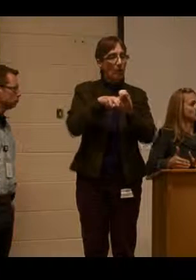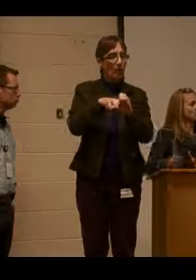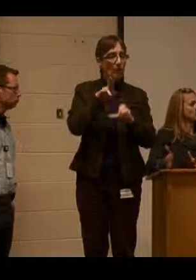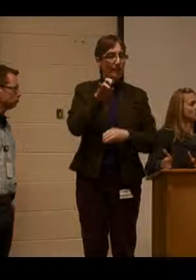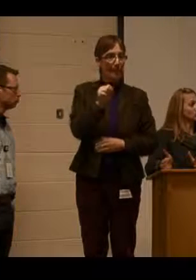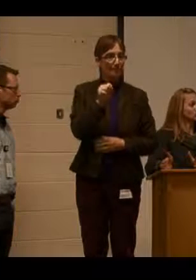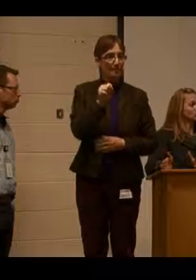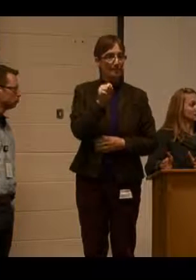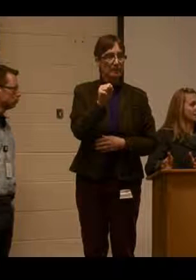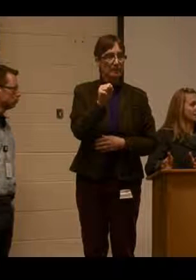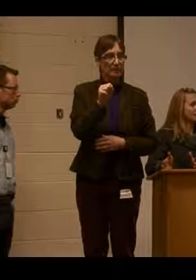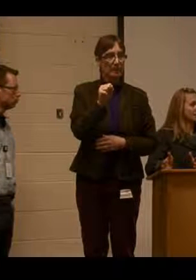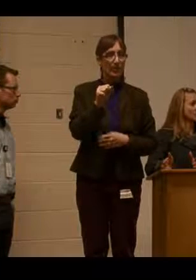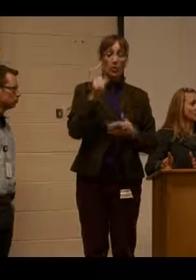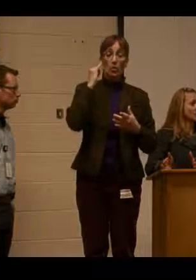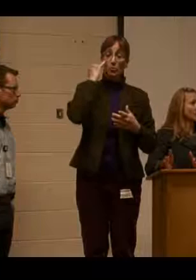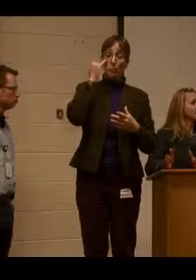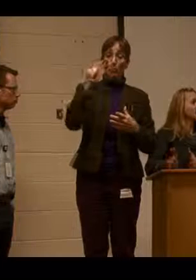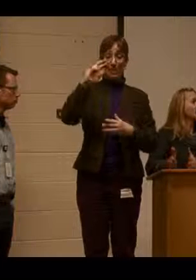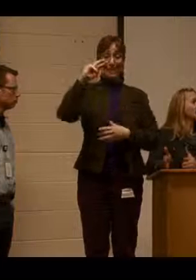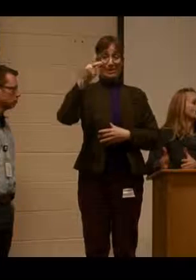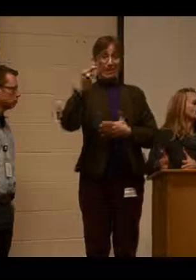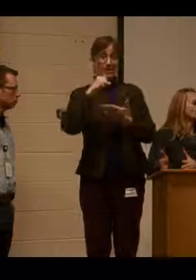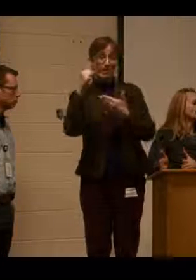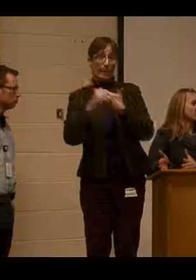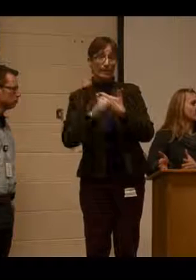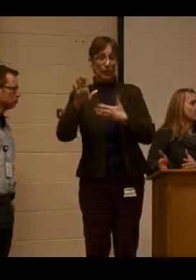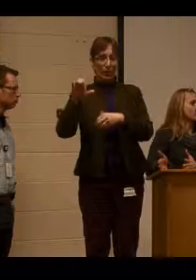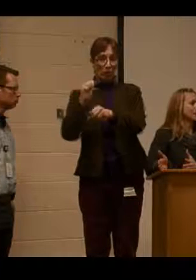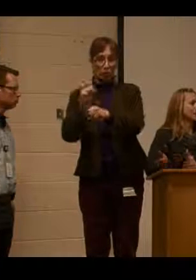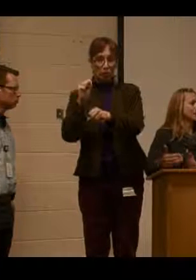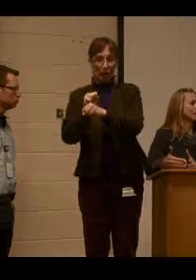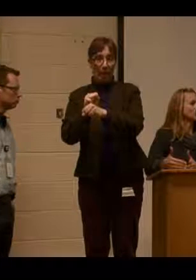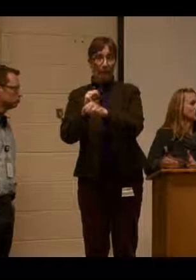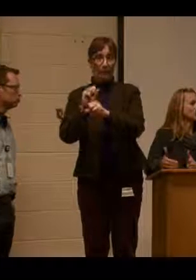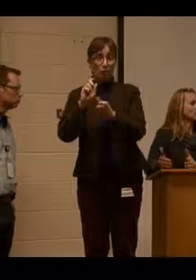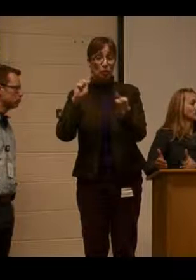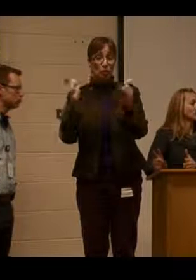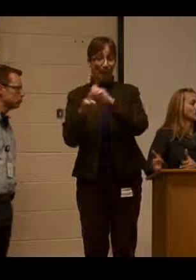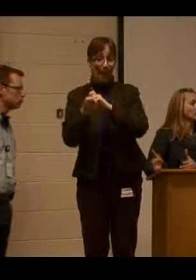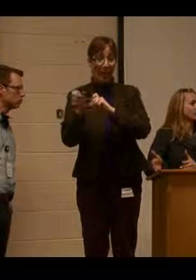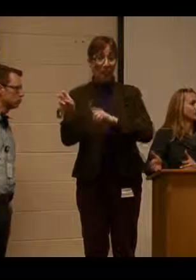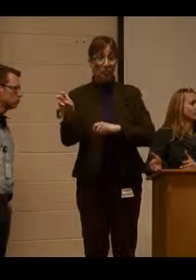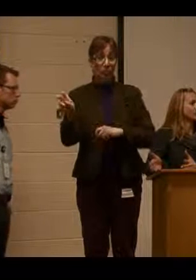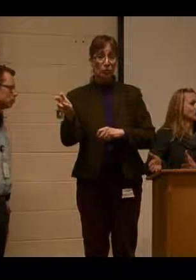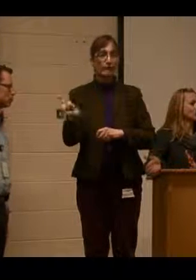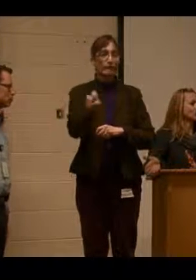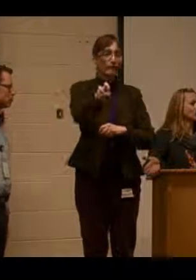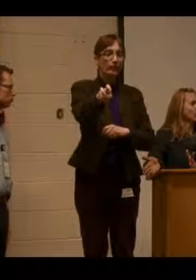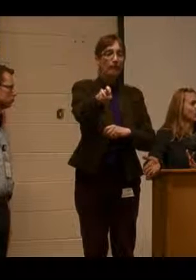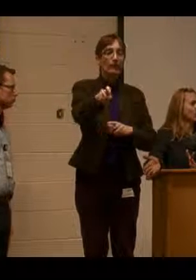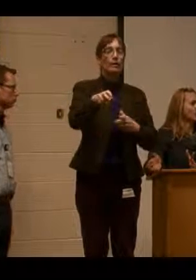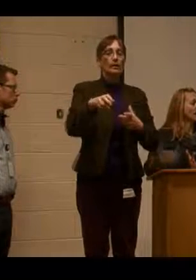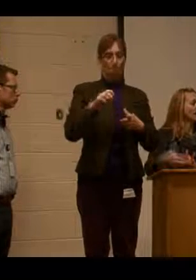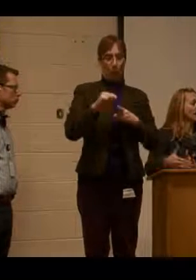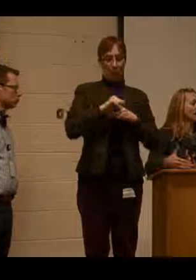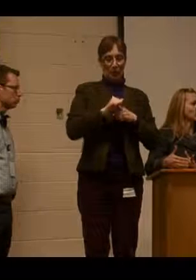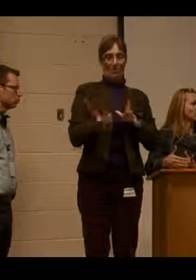semester, then we go through the bus route again and we do training throughout the year to make sure that they know how to get from point A to